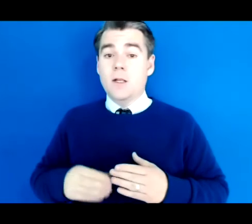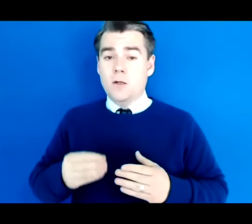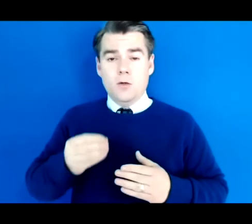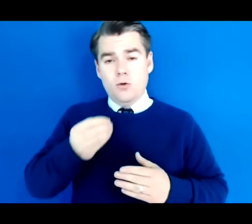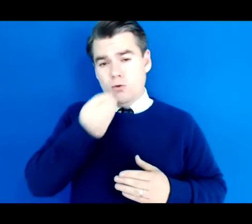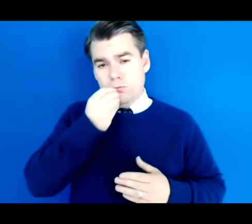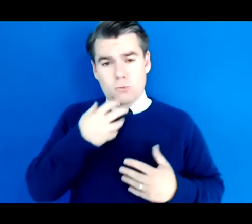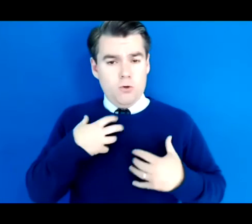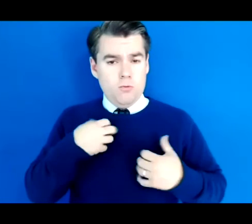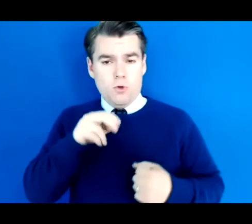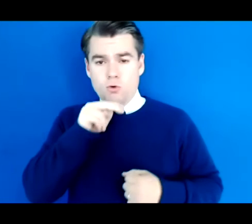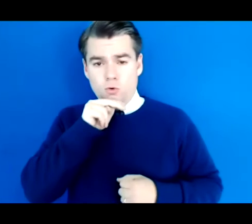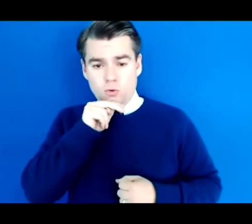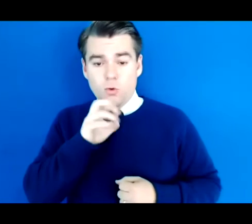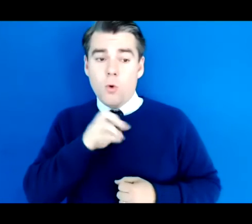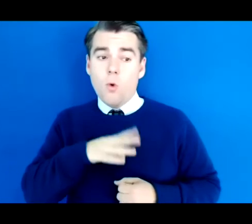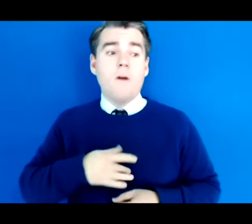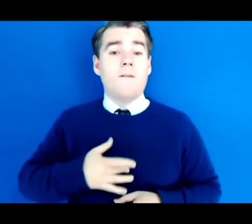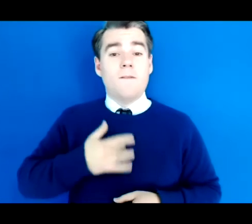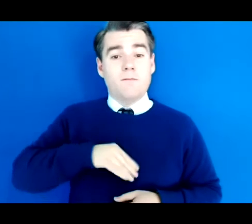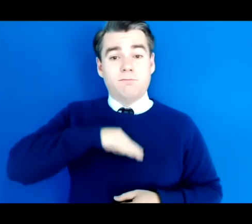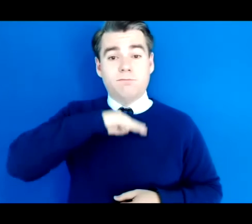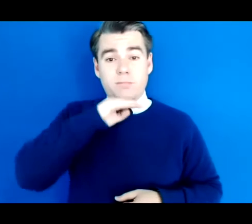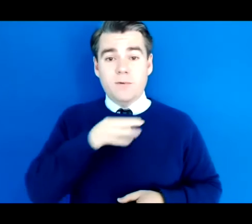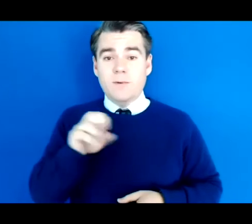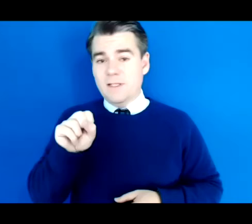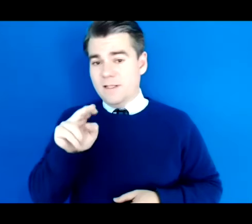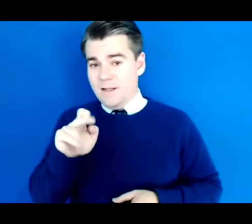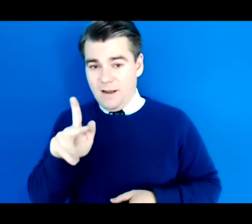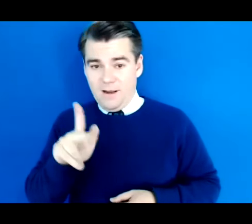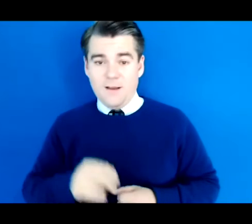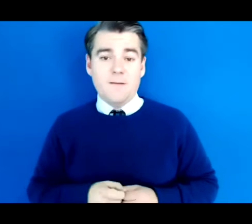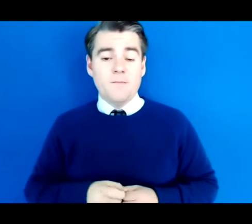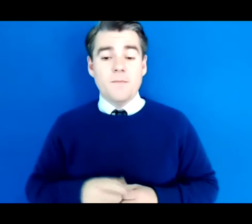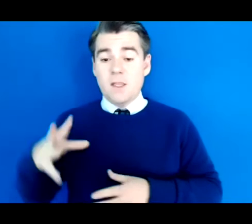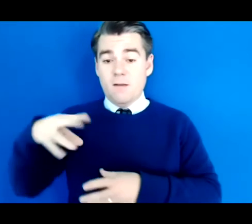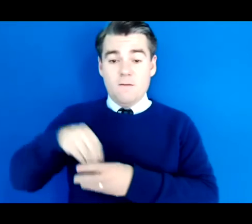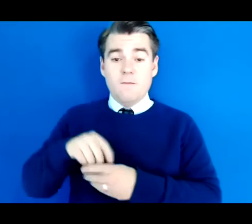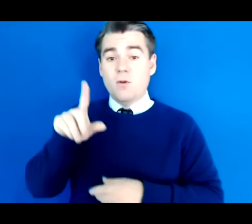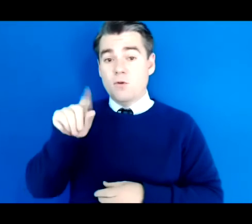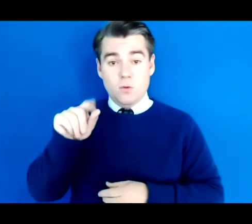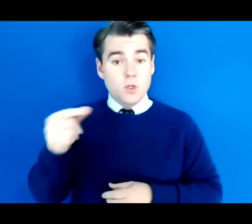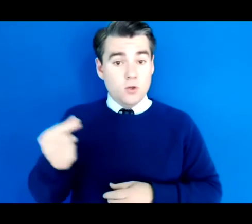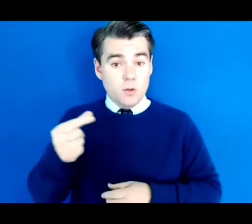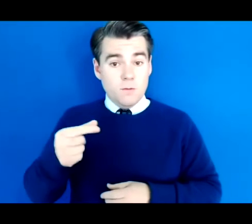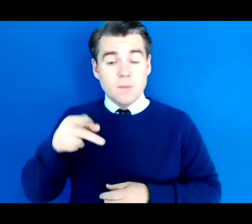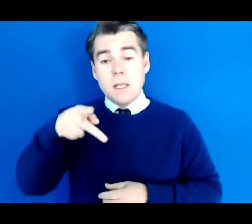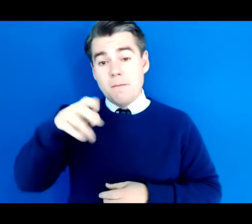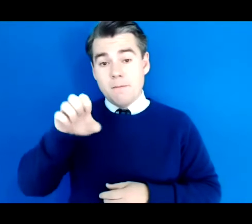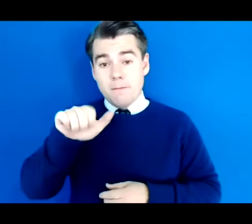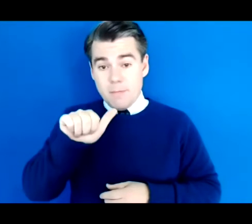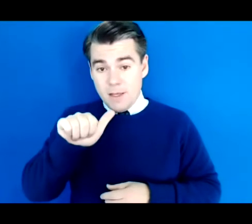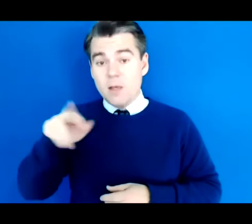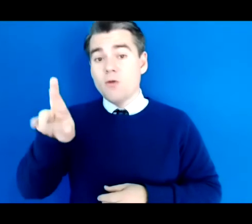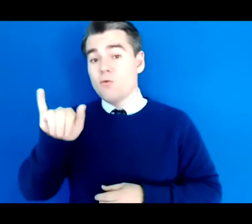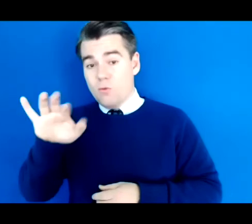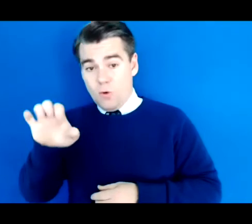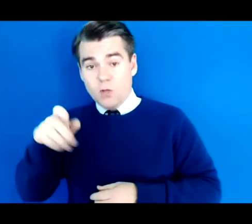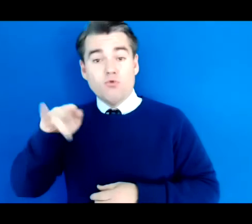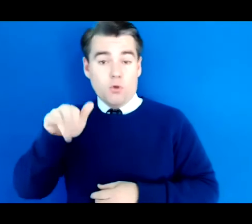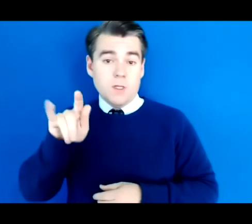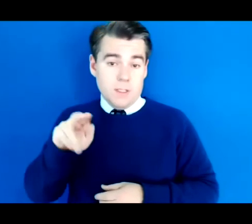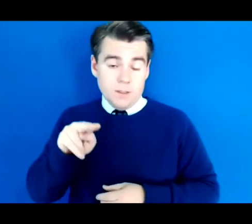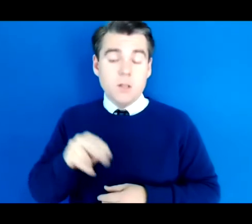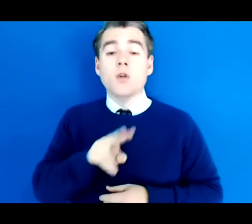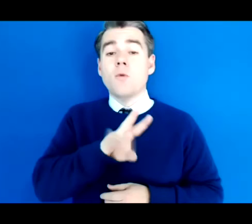or a filling healthy snack. It packs 20 grams of pea and rice protein, 24 vitamins and